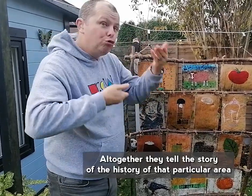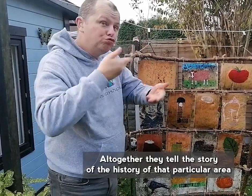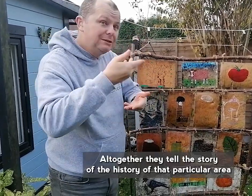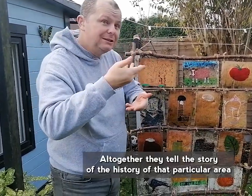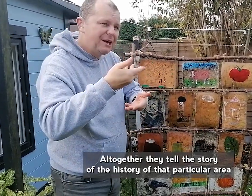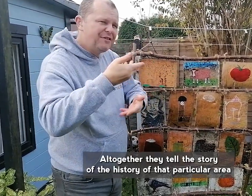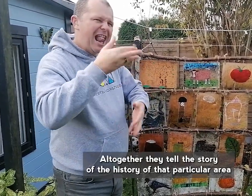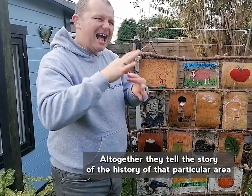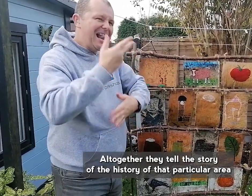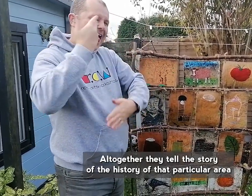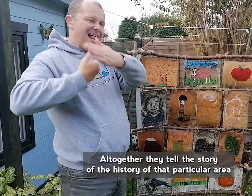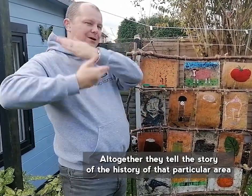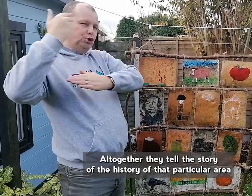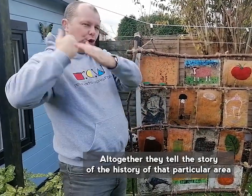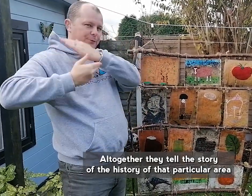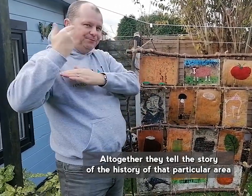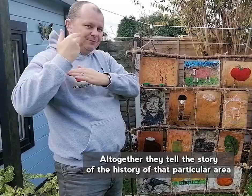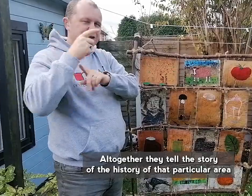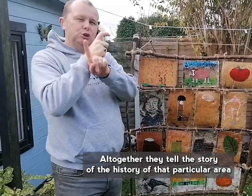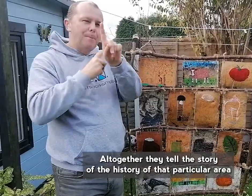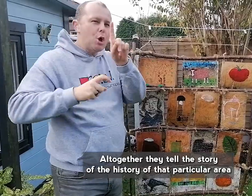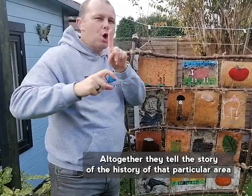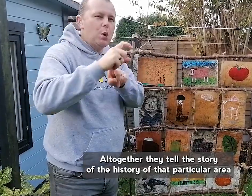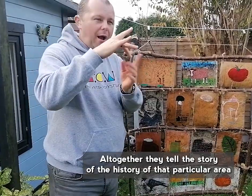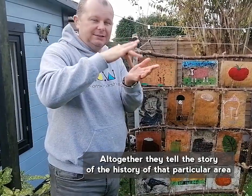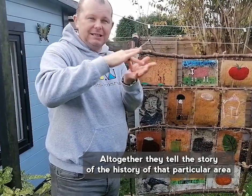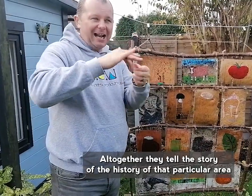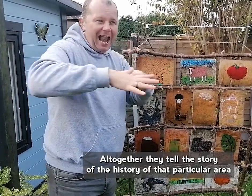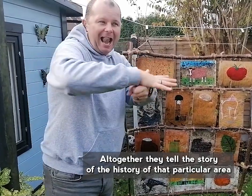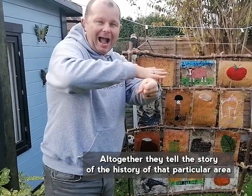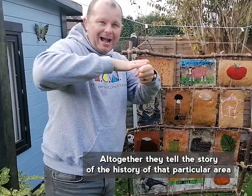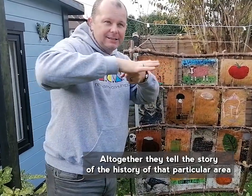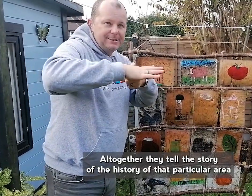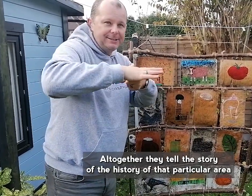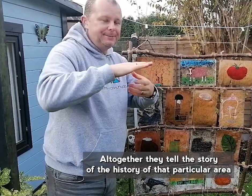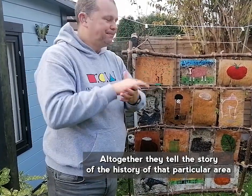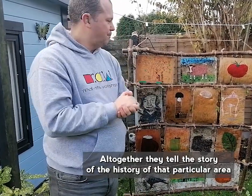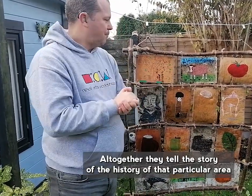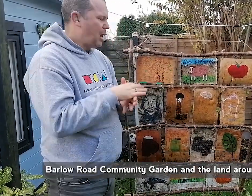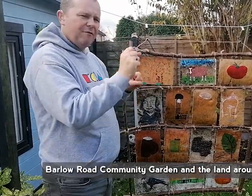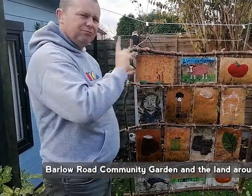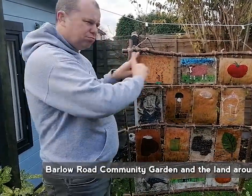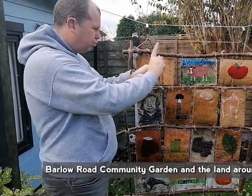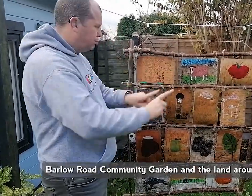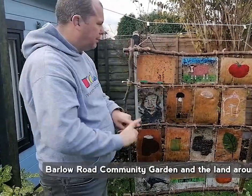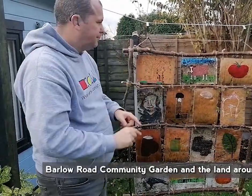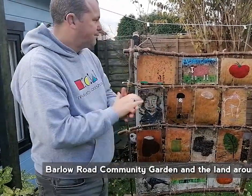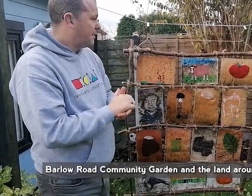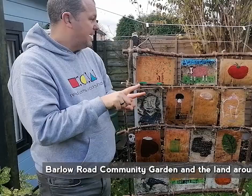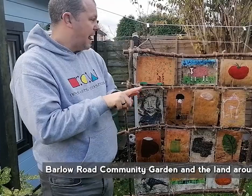Altogether they tell the story of the history of that particular area, Barlow Road Community Garden, and the land